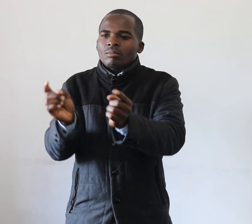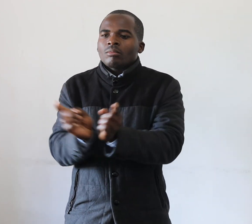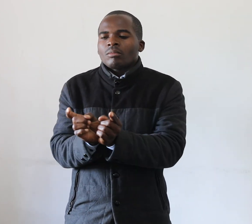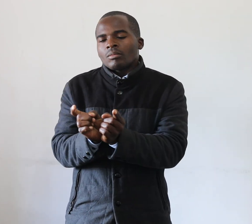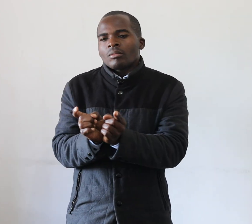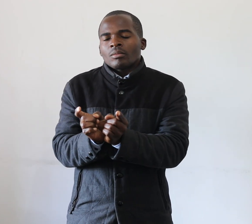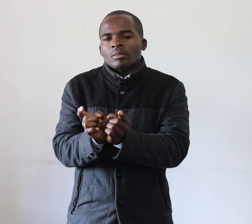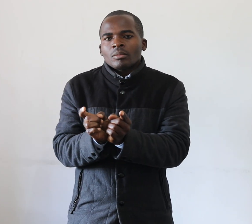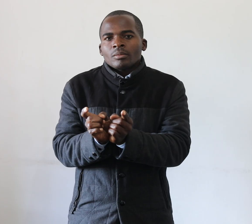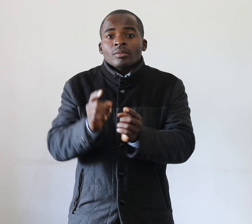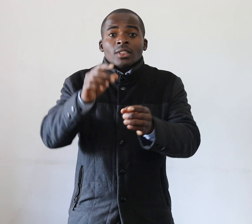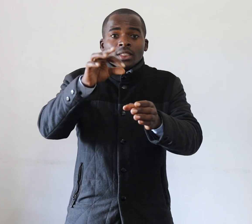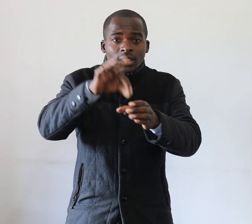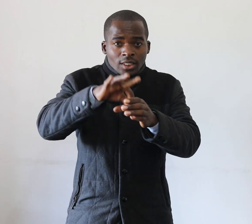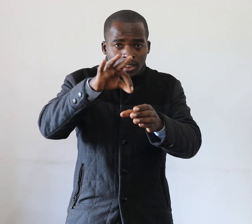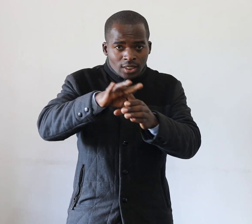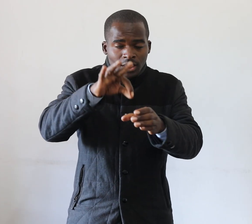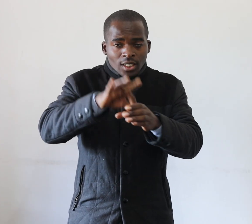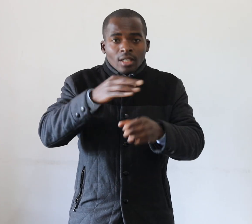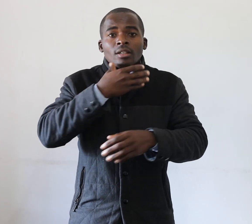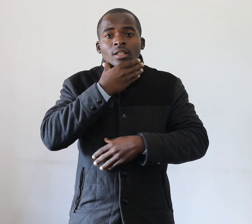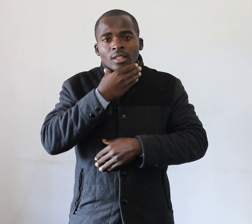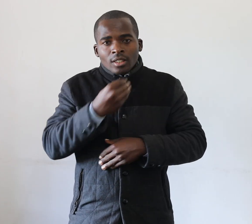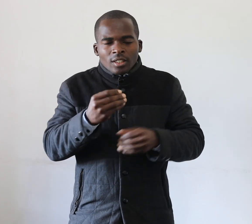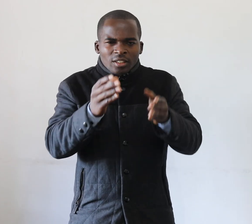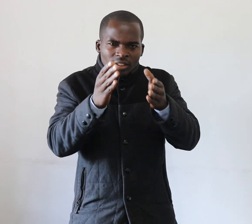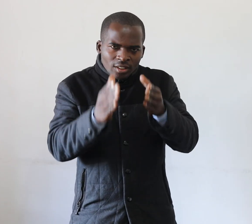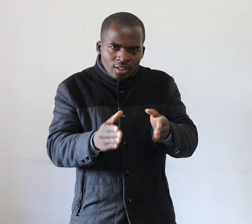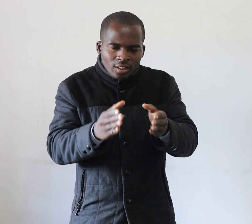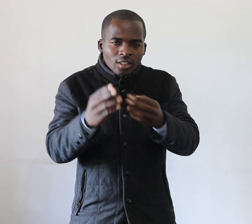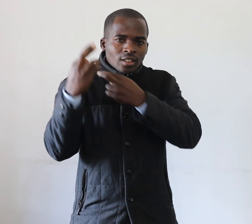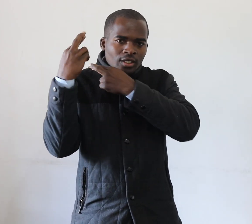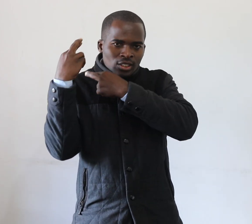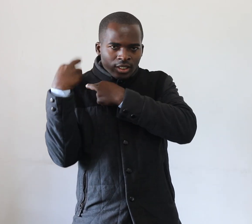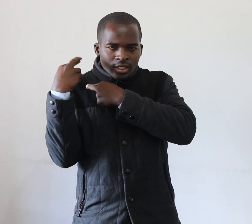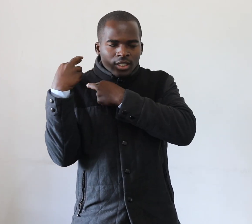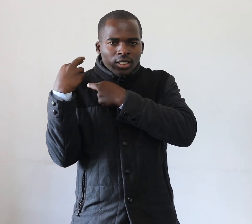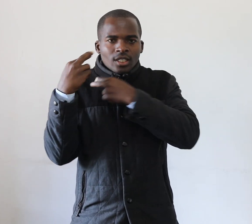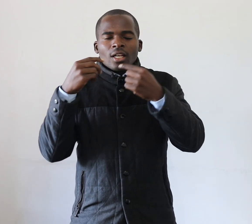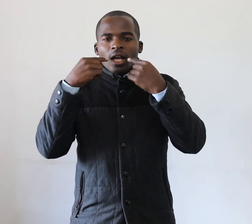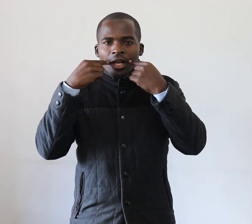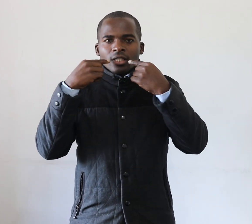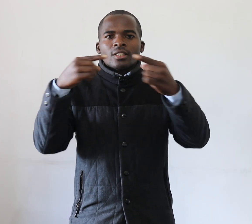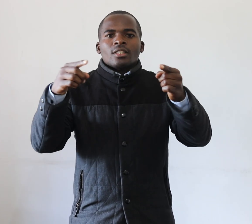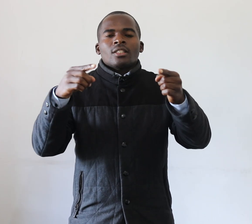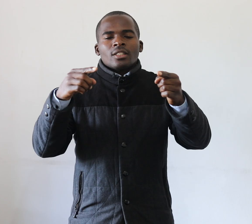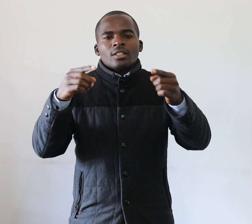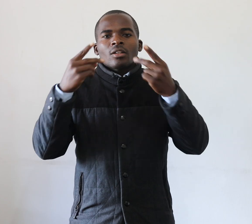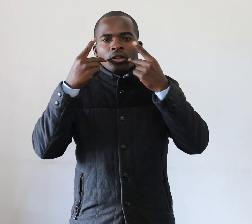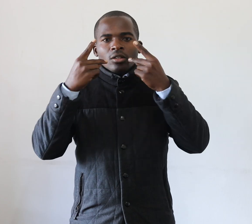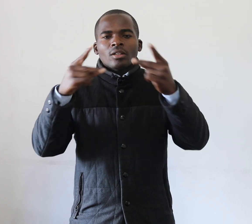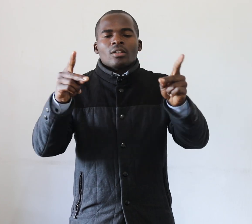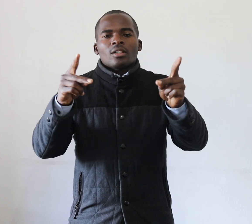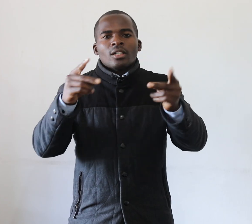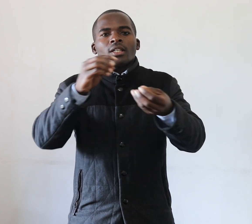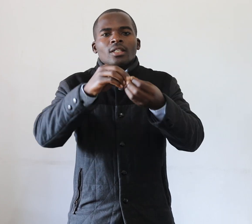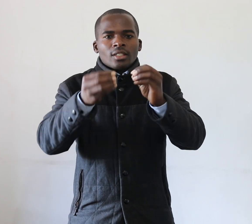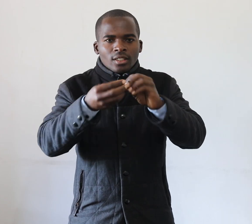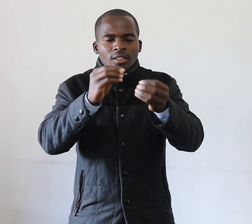The Electoral Commission is responsible for announcing and publishing the number of